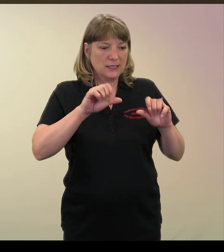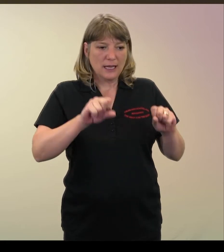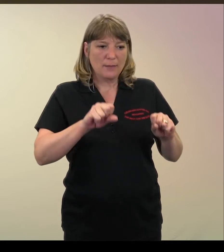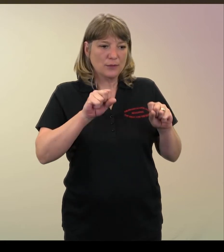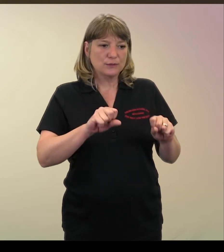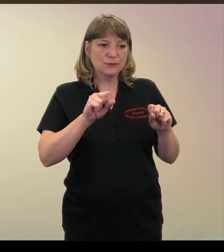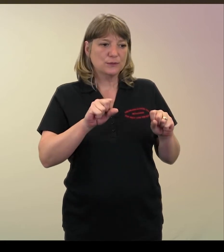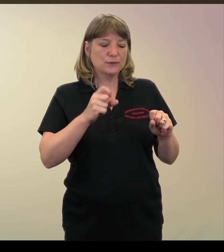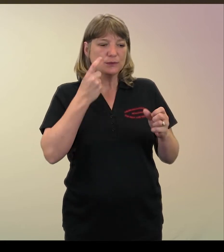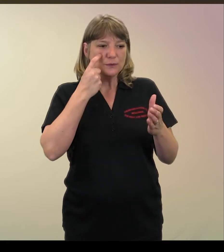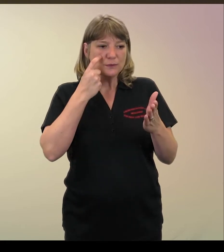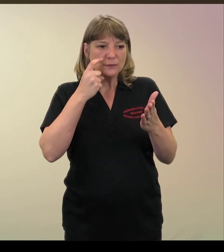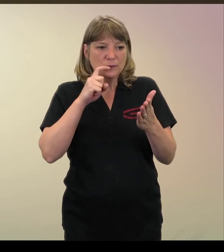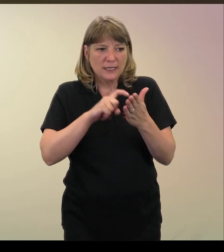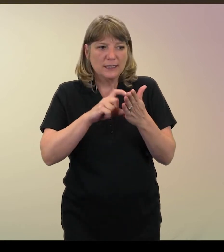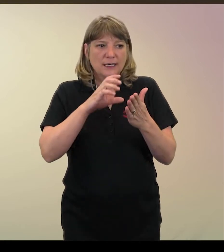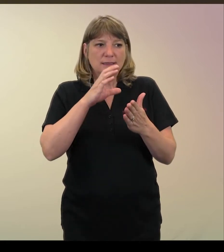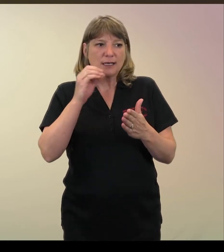able to